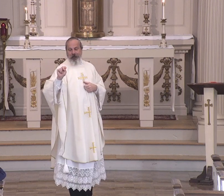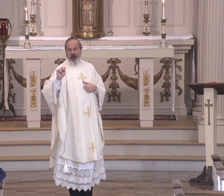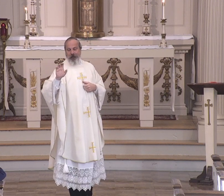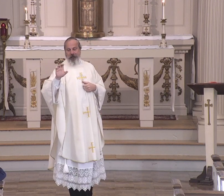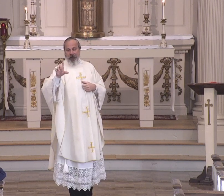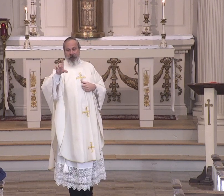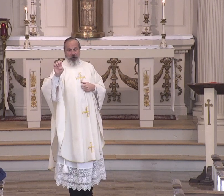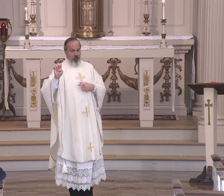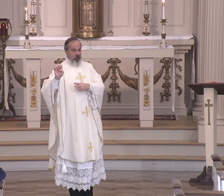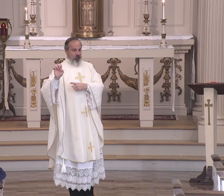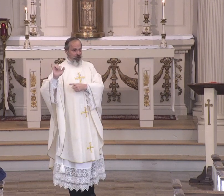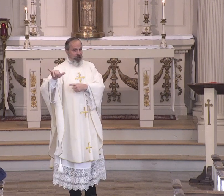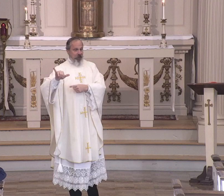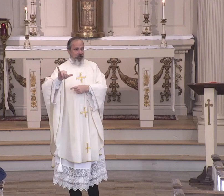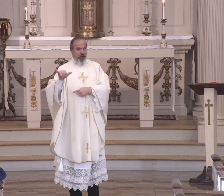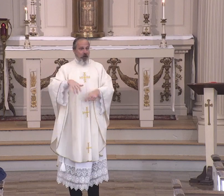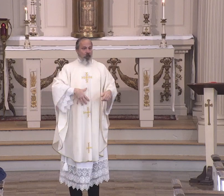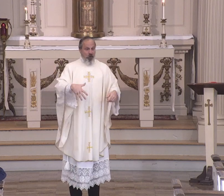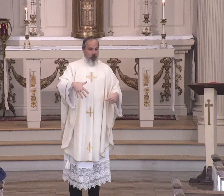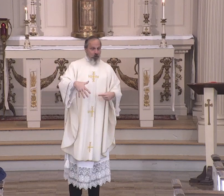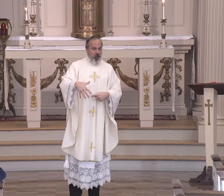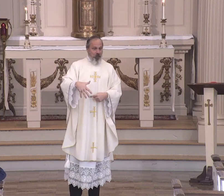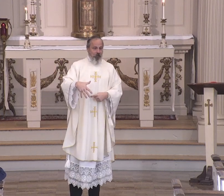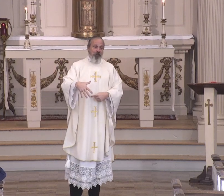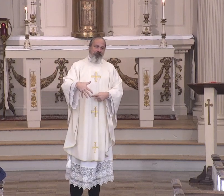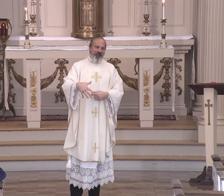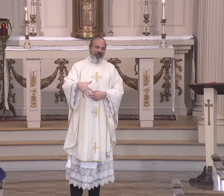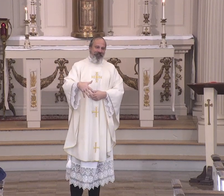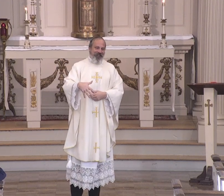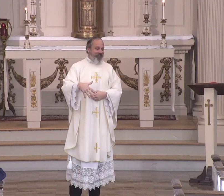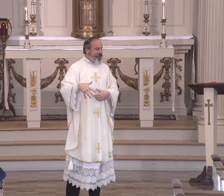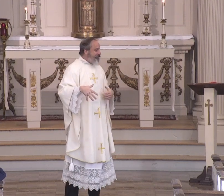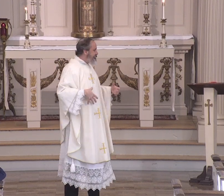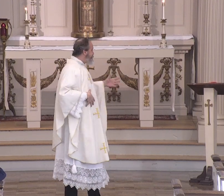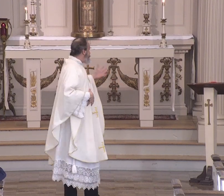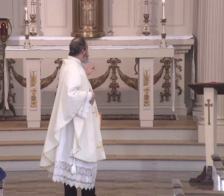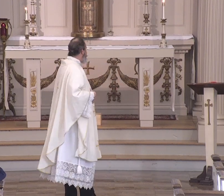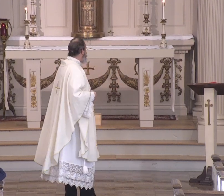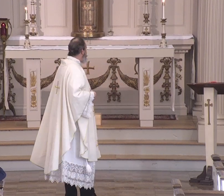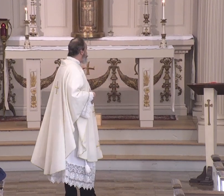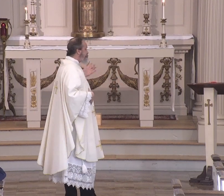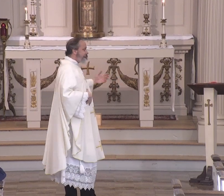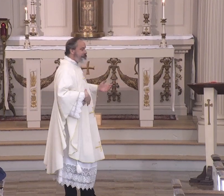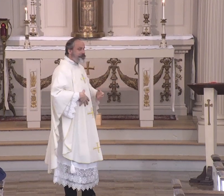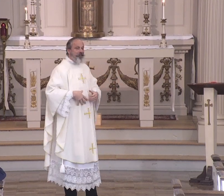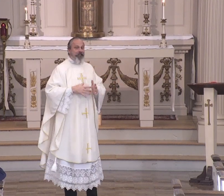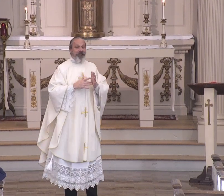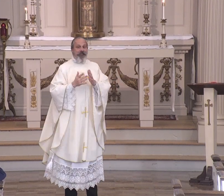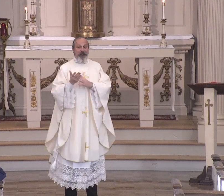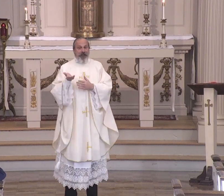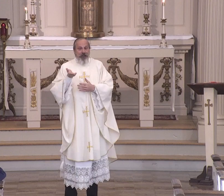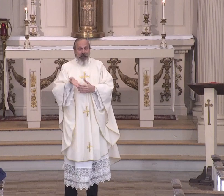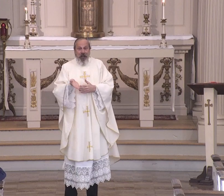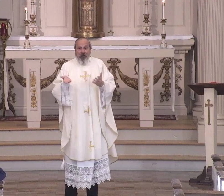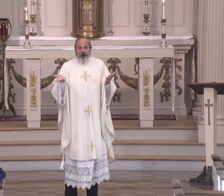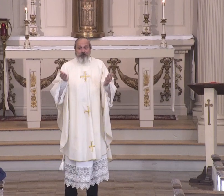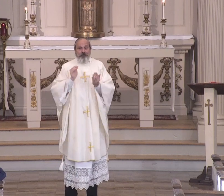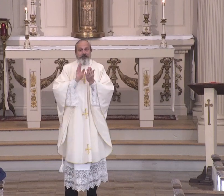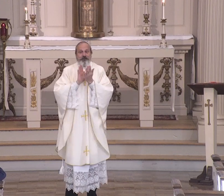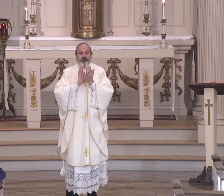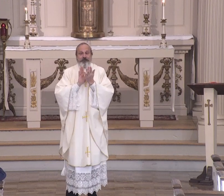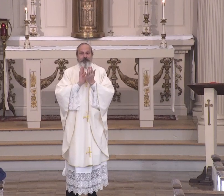We are all influenced. He's with us in the tabernacle. That's like a kind of womb that